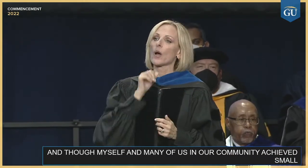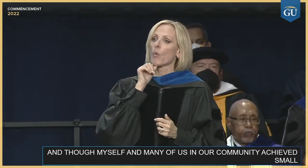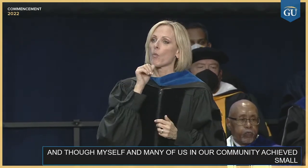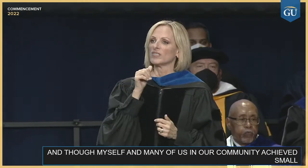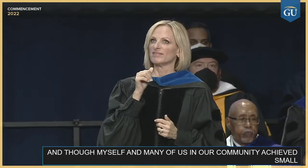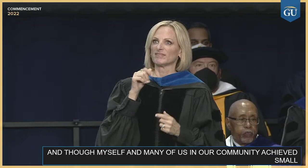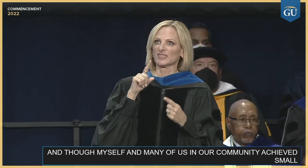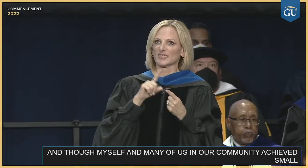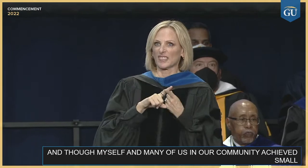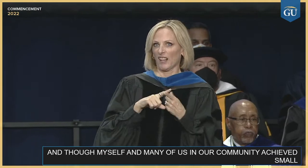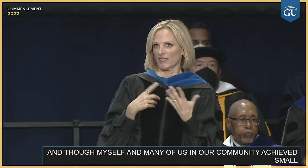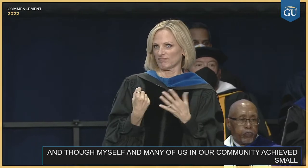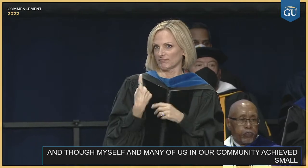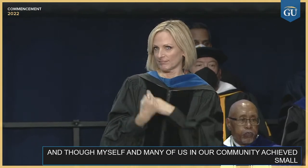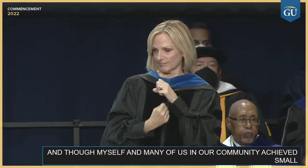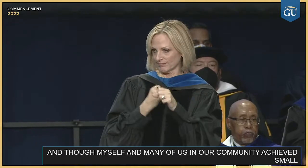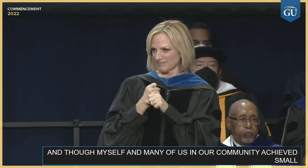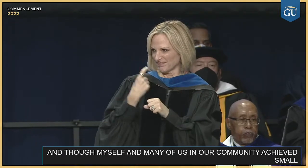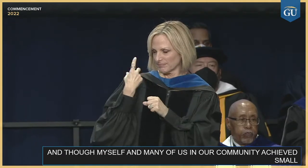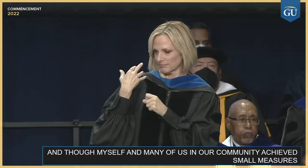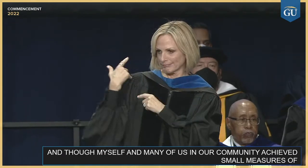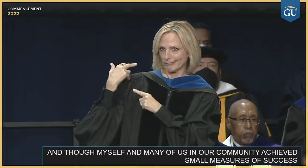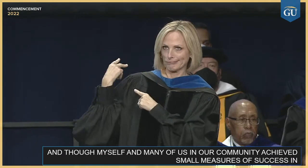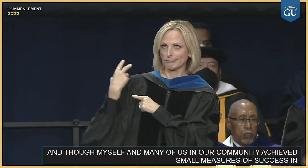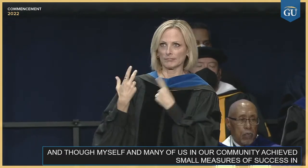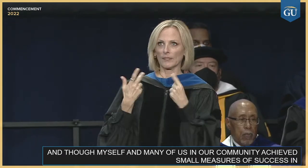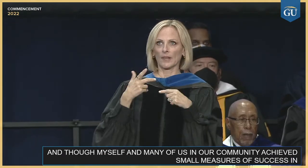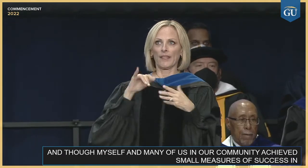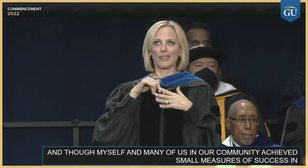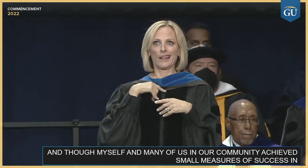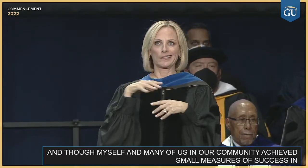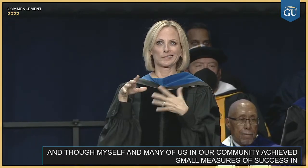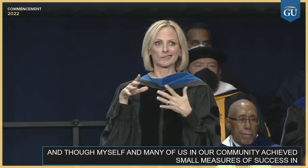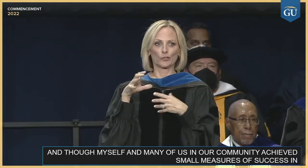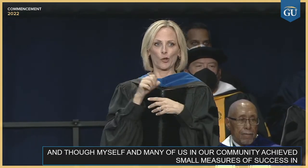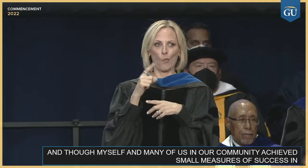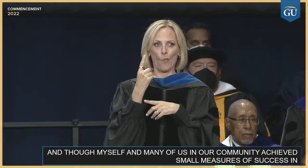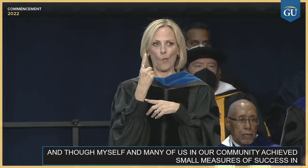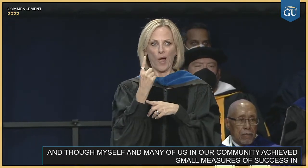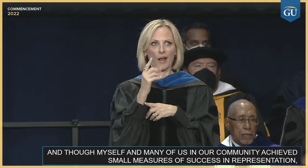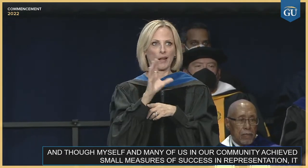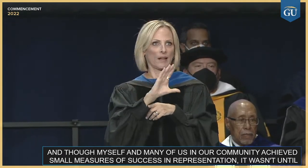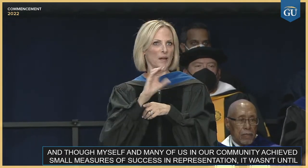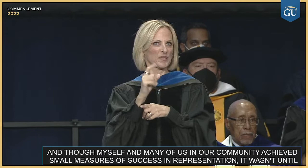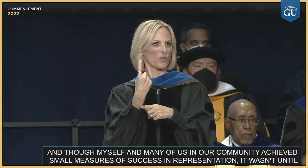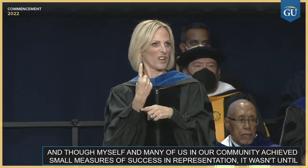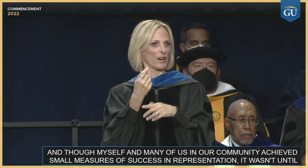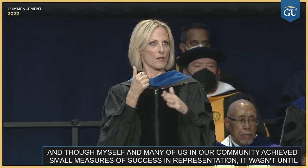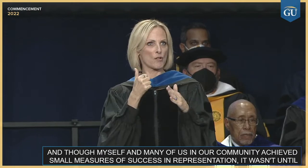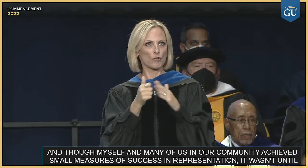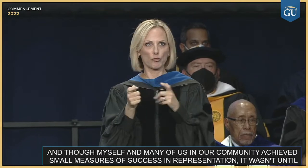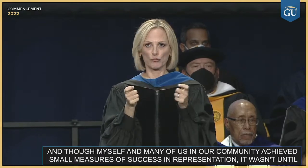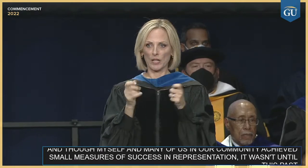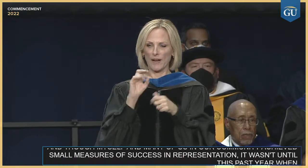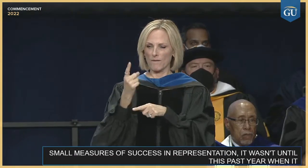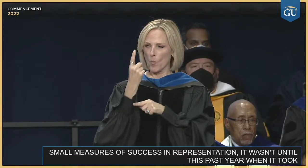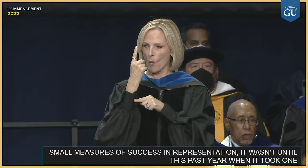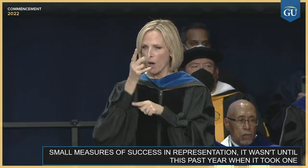representation, it wasn't until this past year when it took one company under the direction